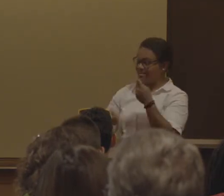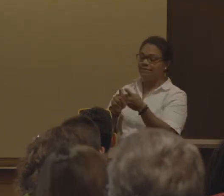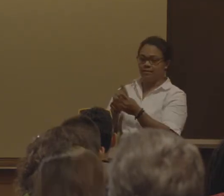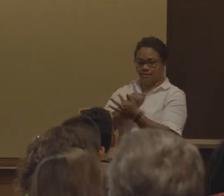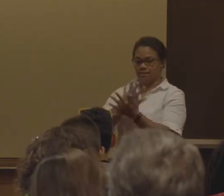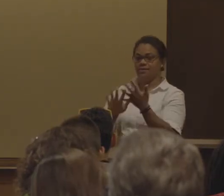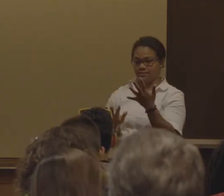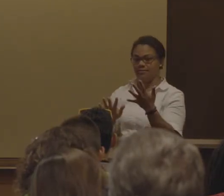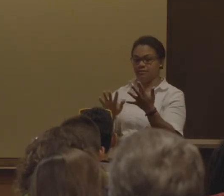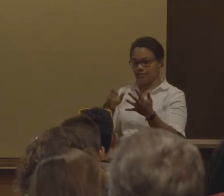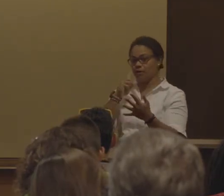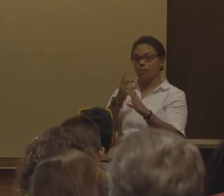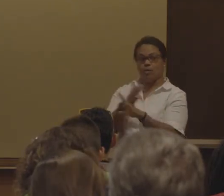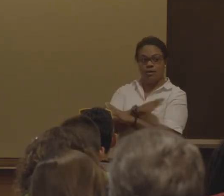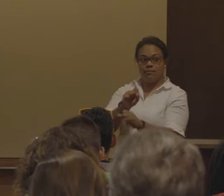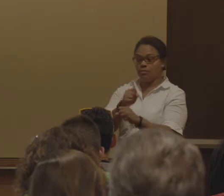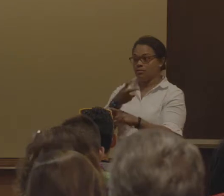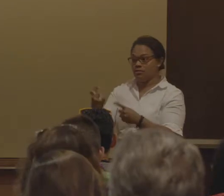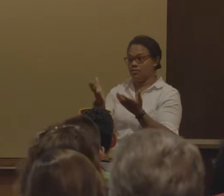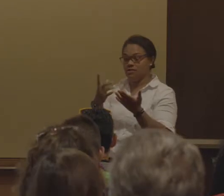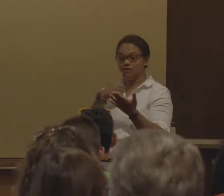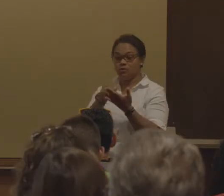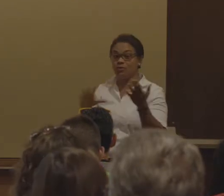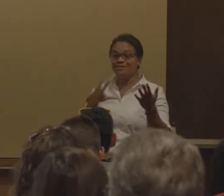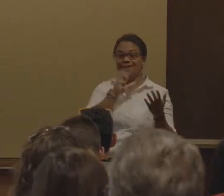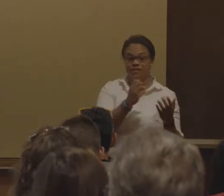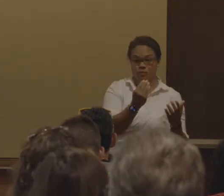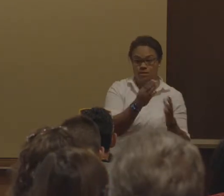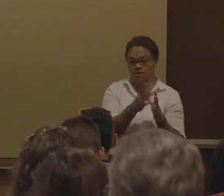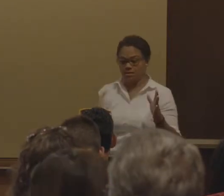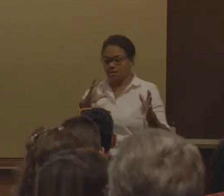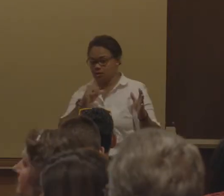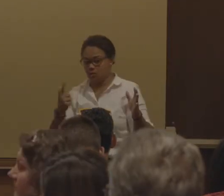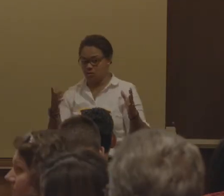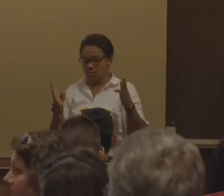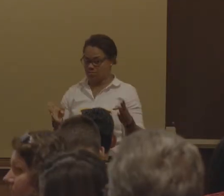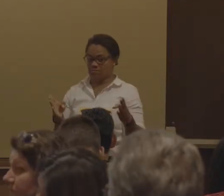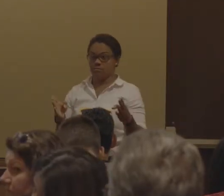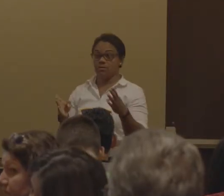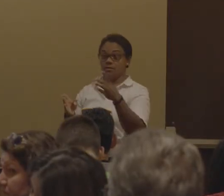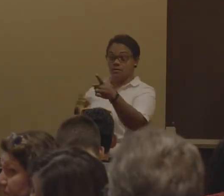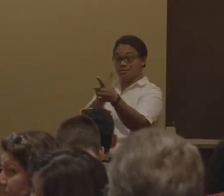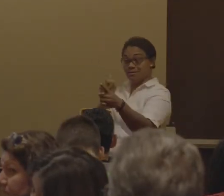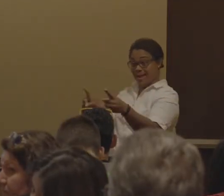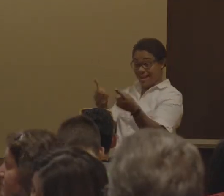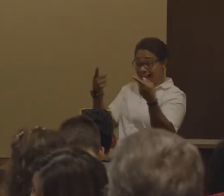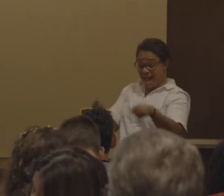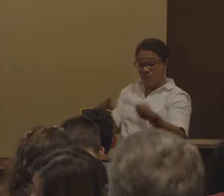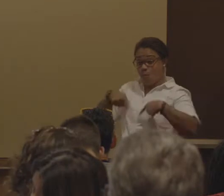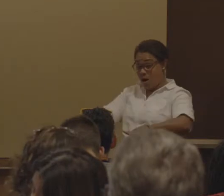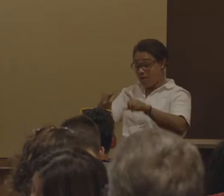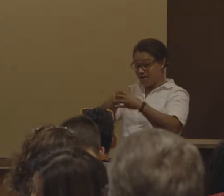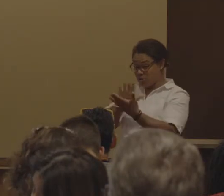services that are pre-employment transition services for students aged 14 to 21. Yes? Is this something while they're in school, or is